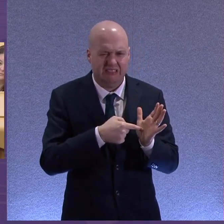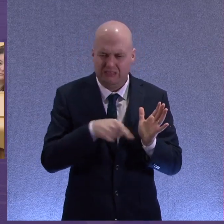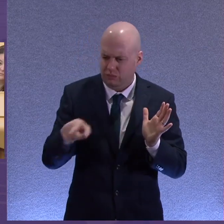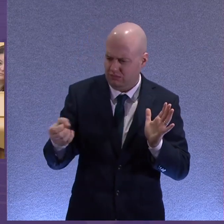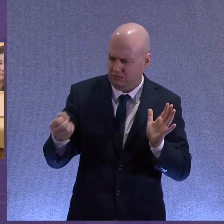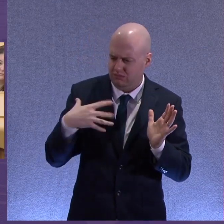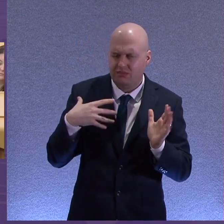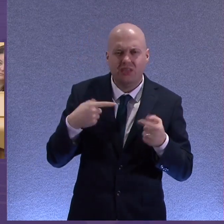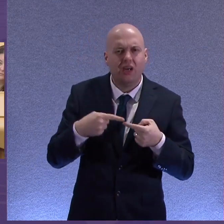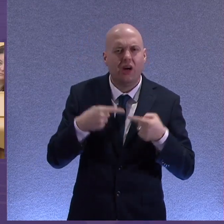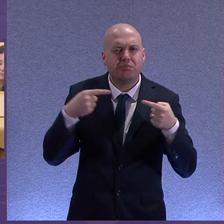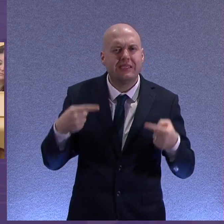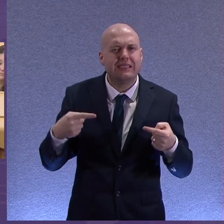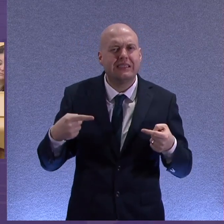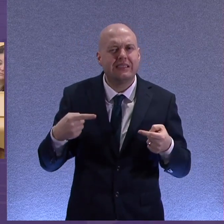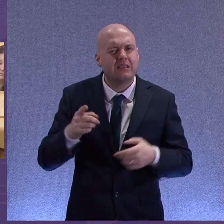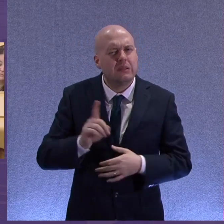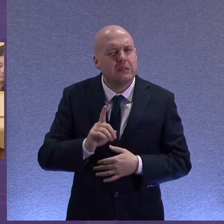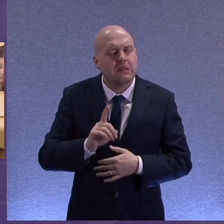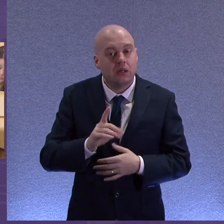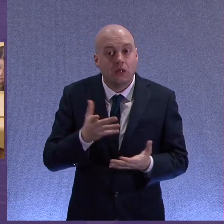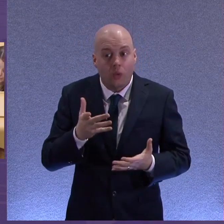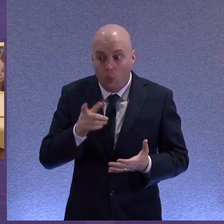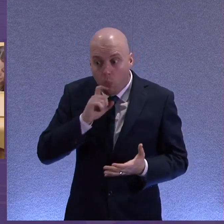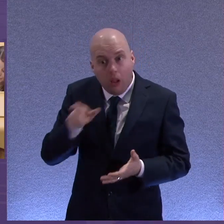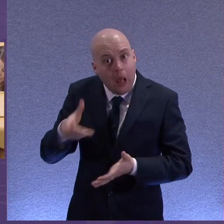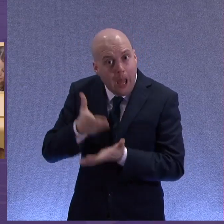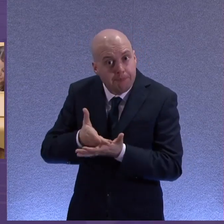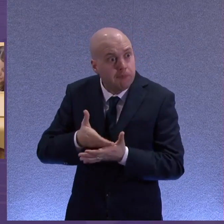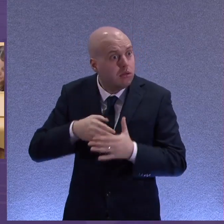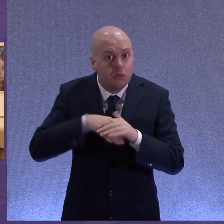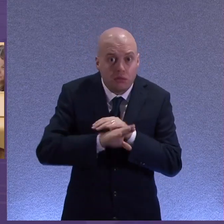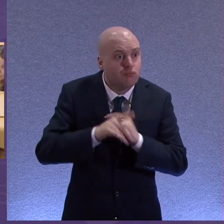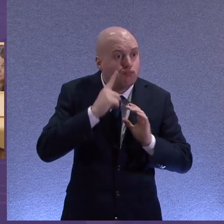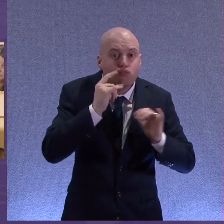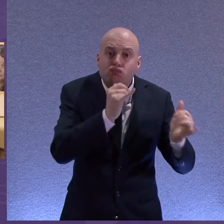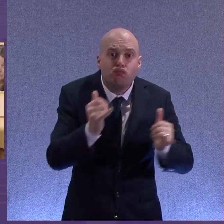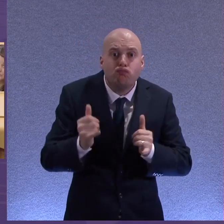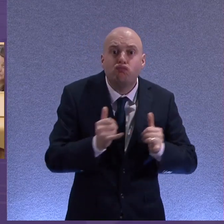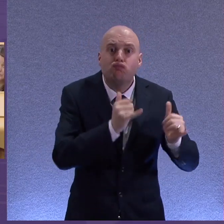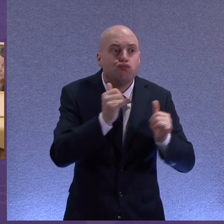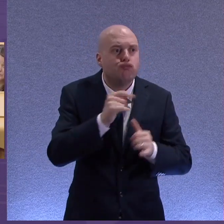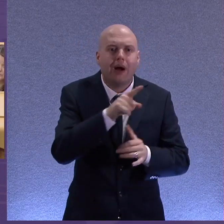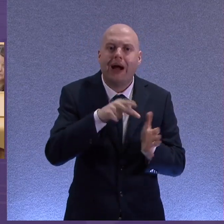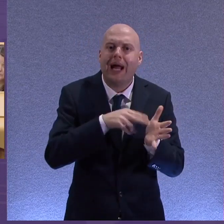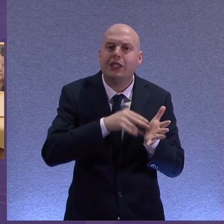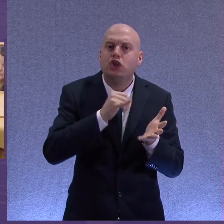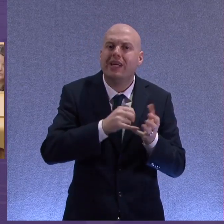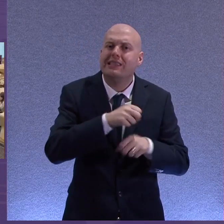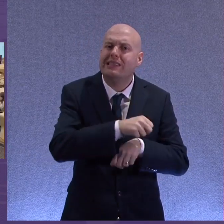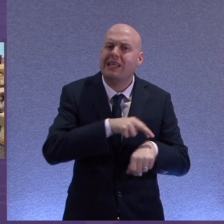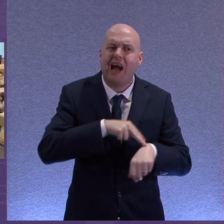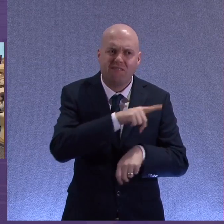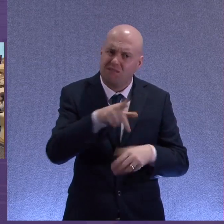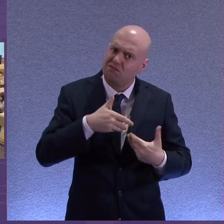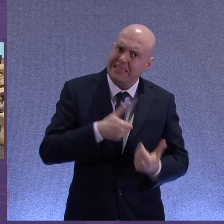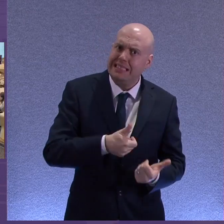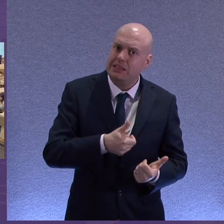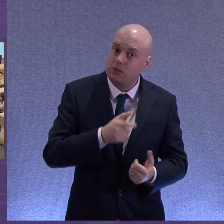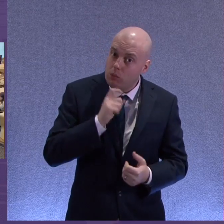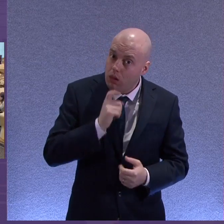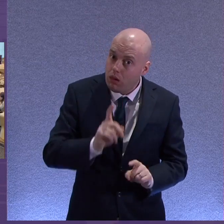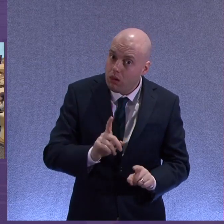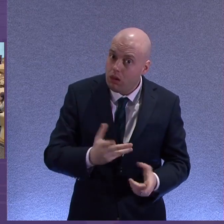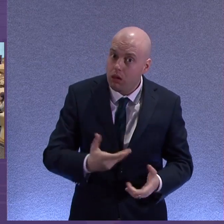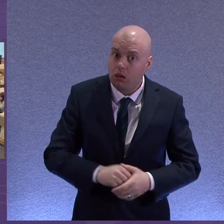NHS staff and indeed the sustainability, to ensure that that is addressed as a matter of urgency? Jean